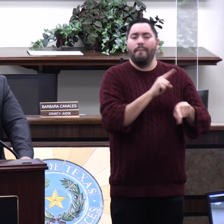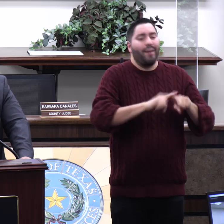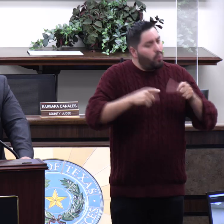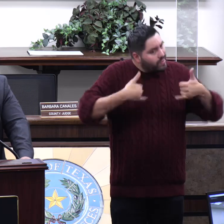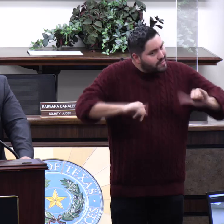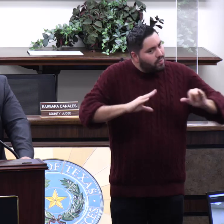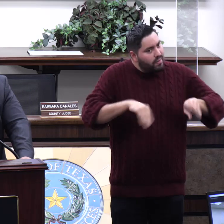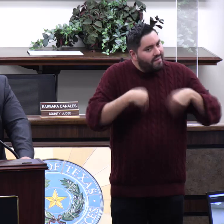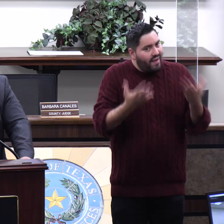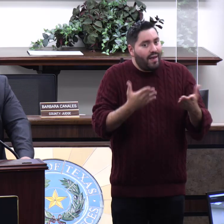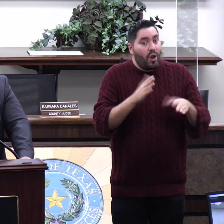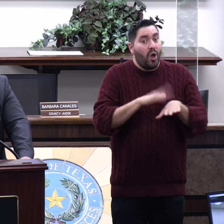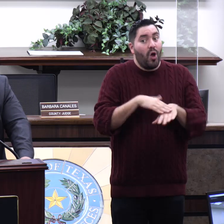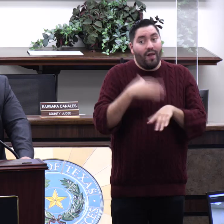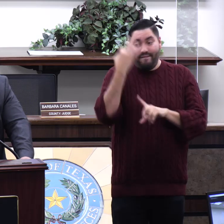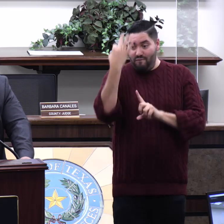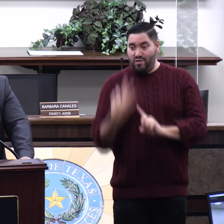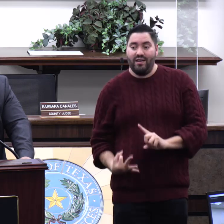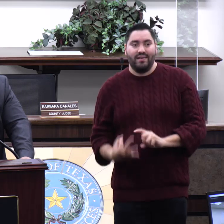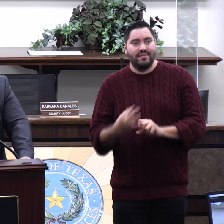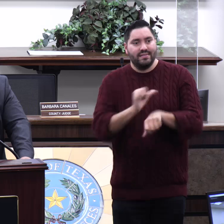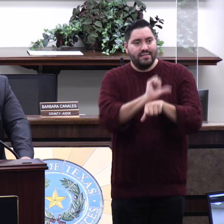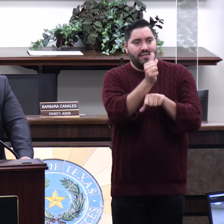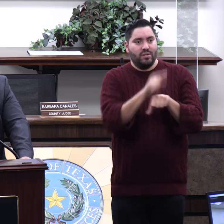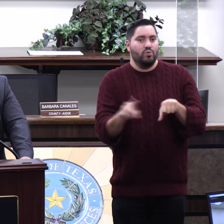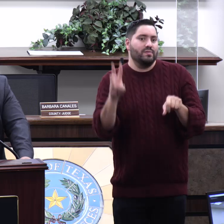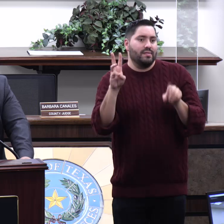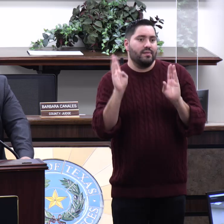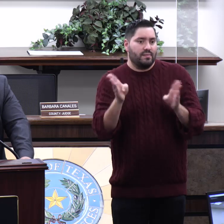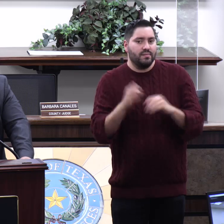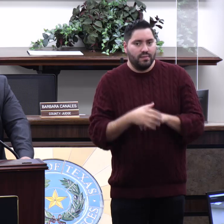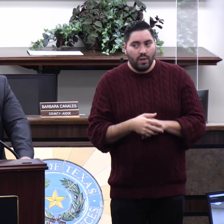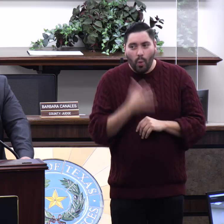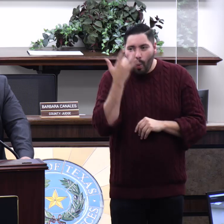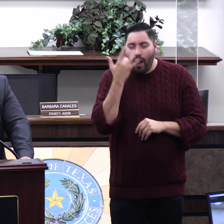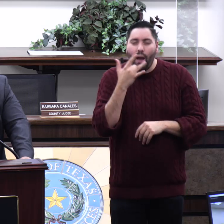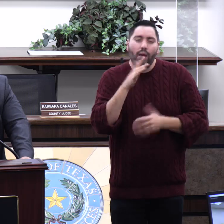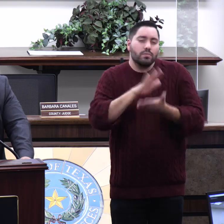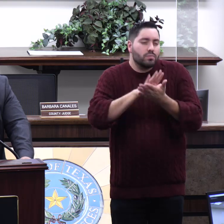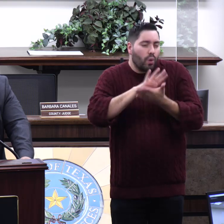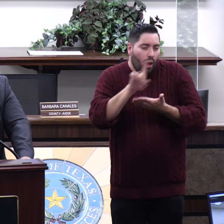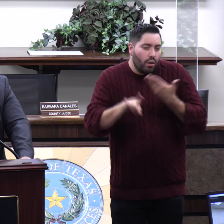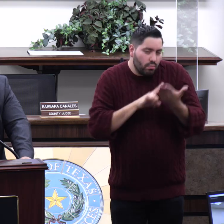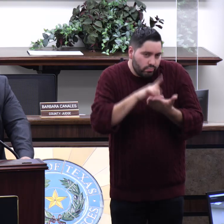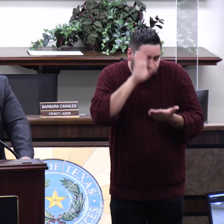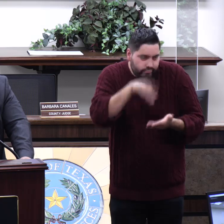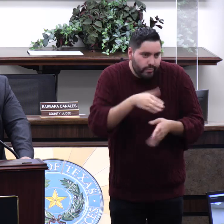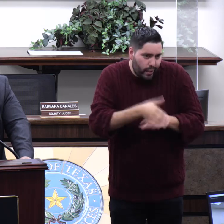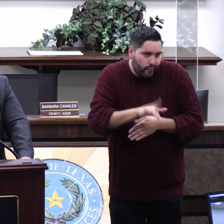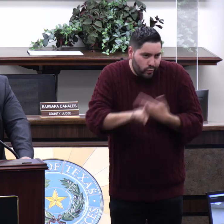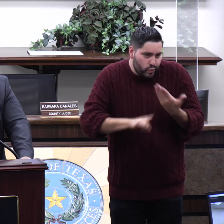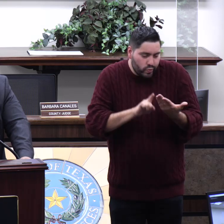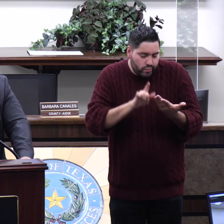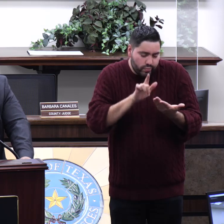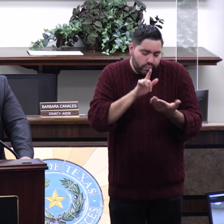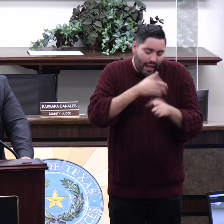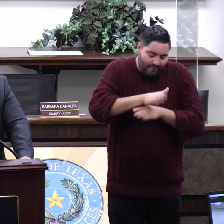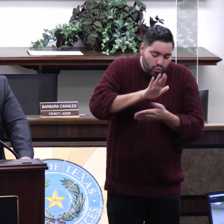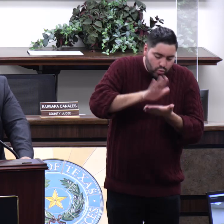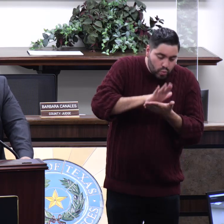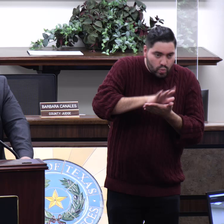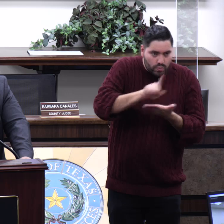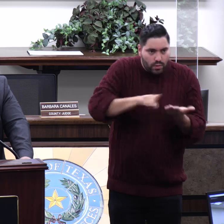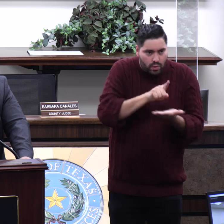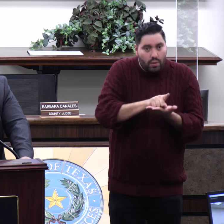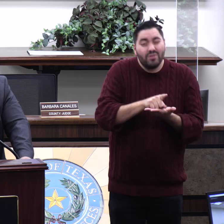that, and that is on Fridays from 10 to 6 to accommodate school hours and after school hours. I encourage